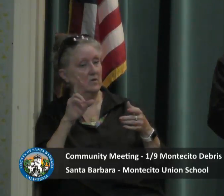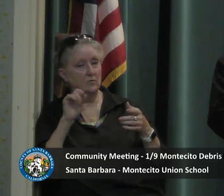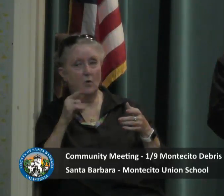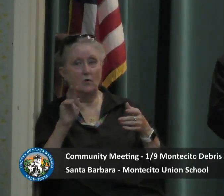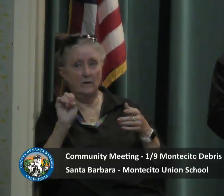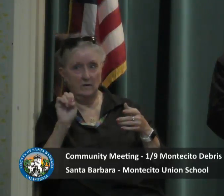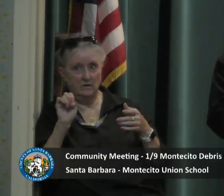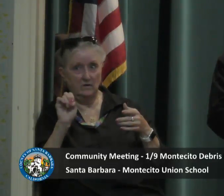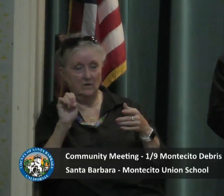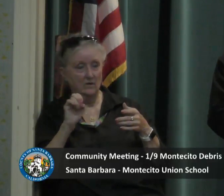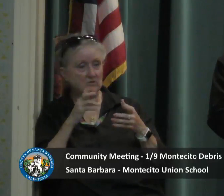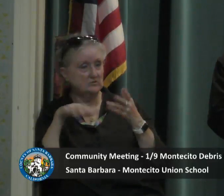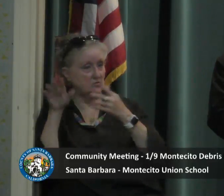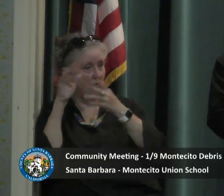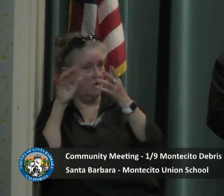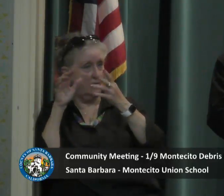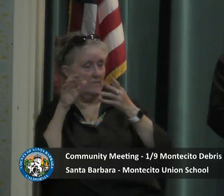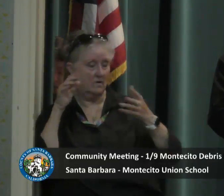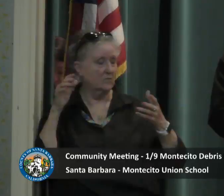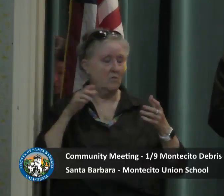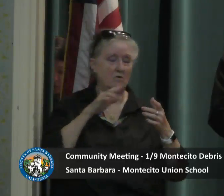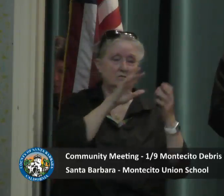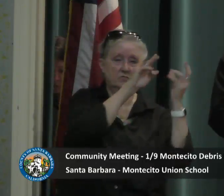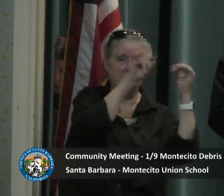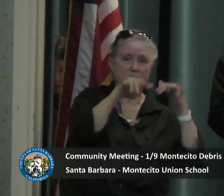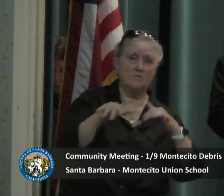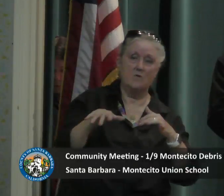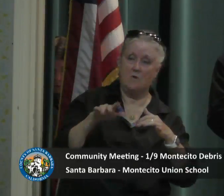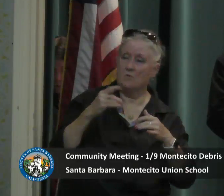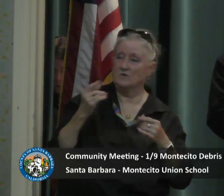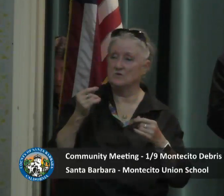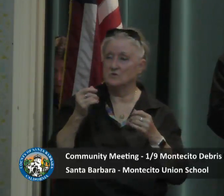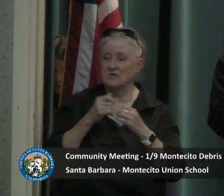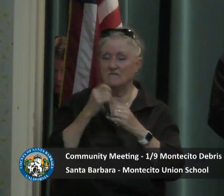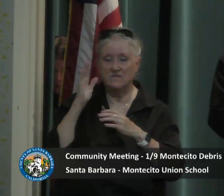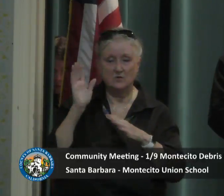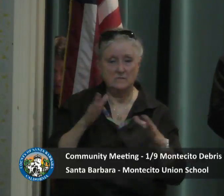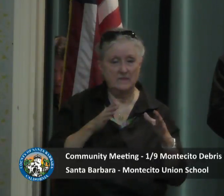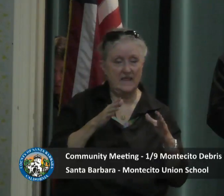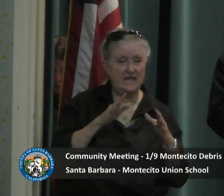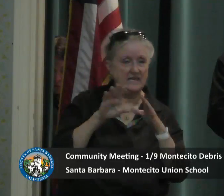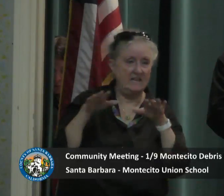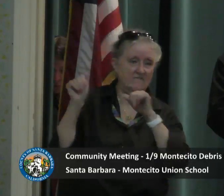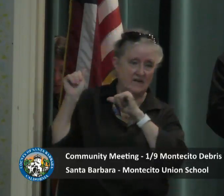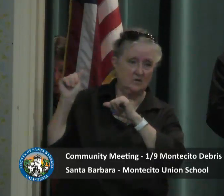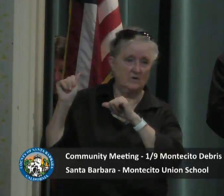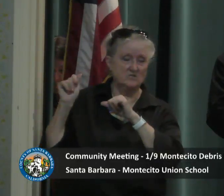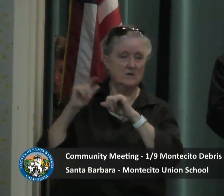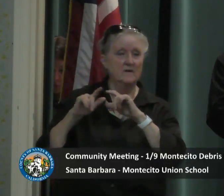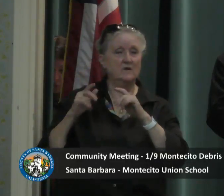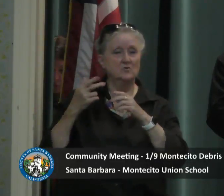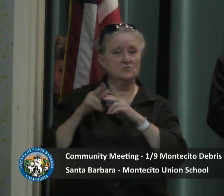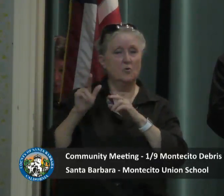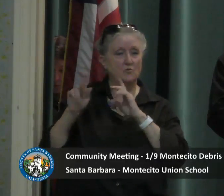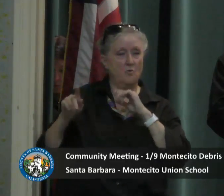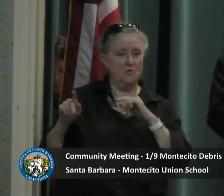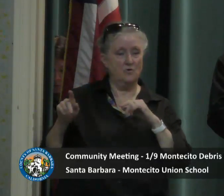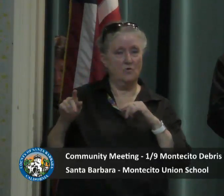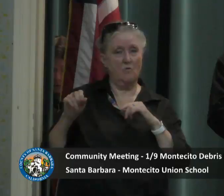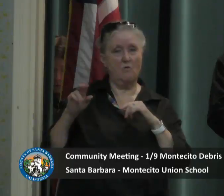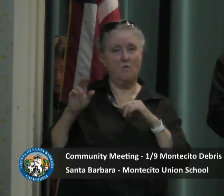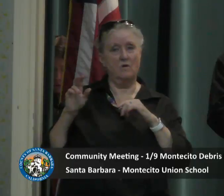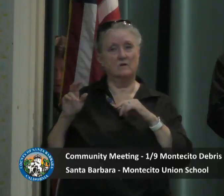storm, rogue debris flow, or what to do when there's a planned evacuation, but it's of short order, or a